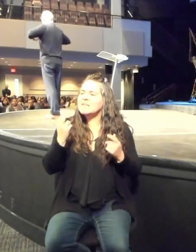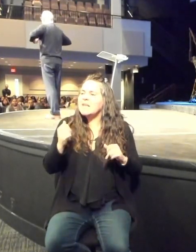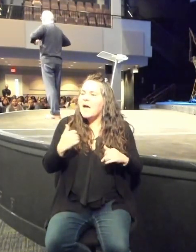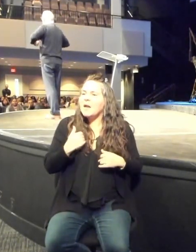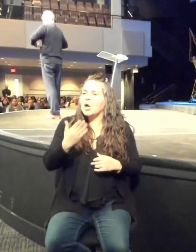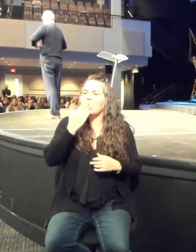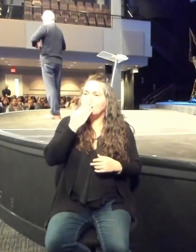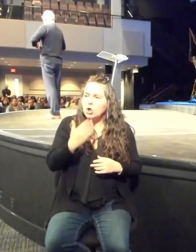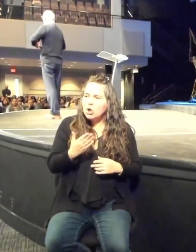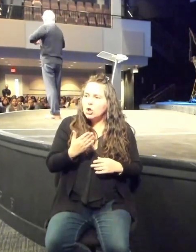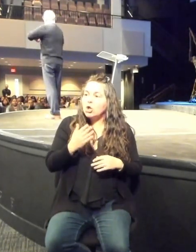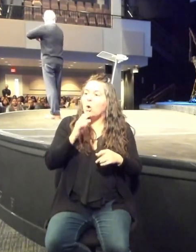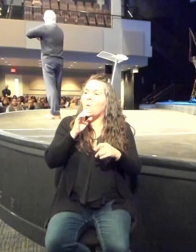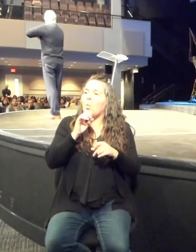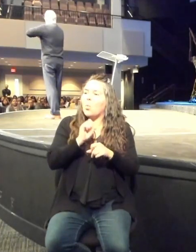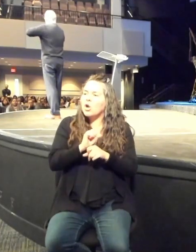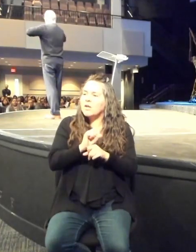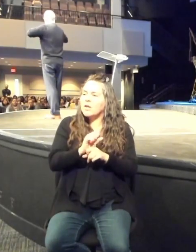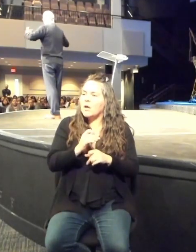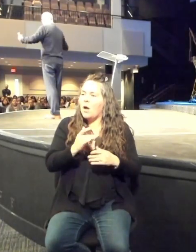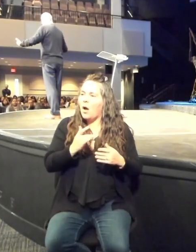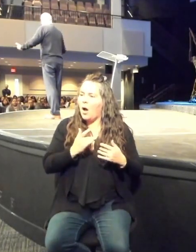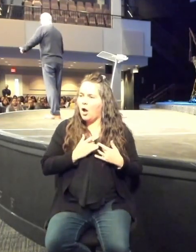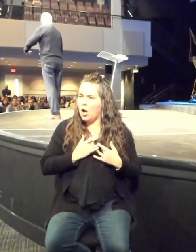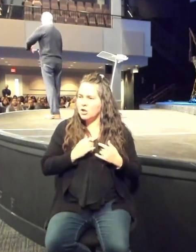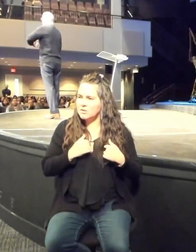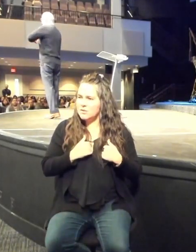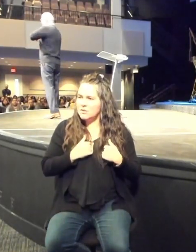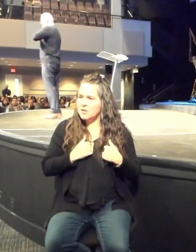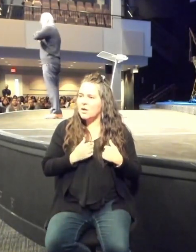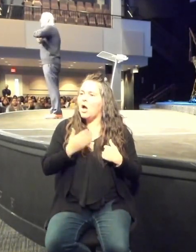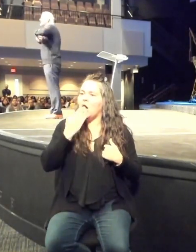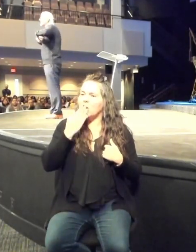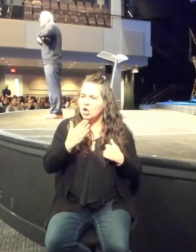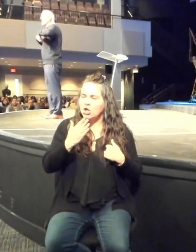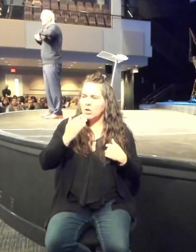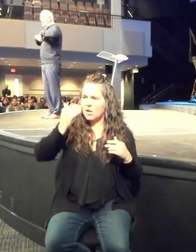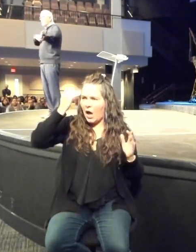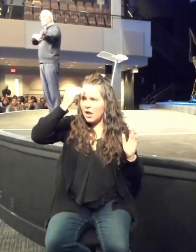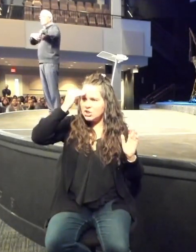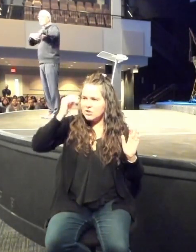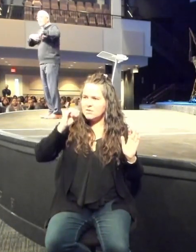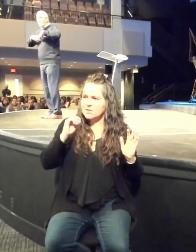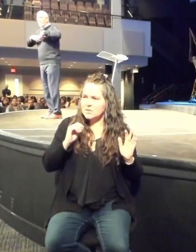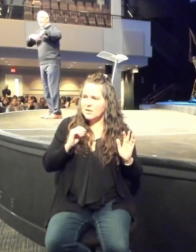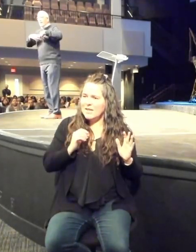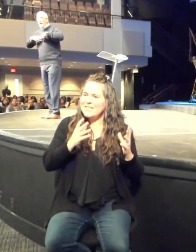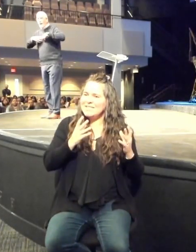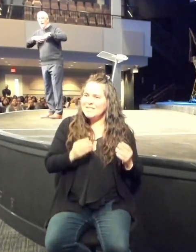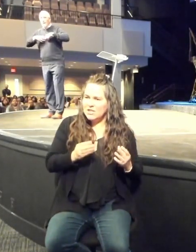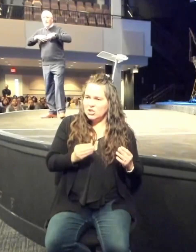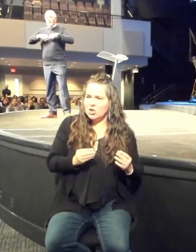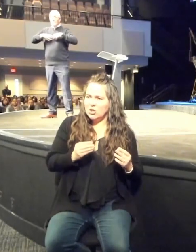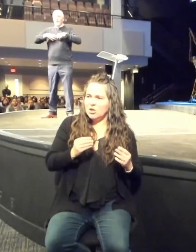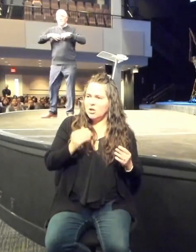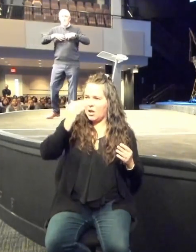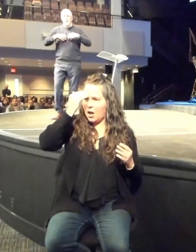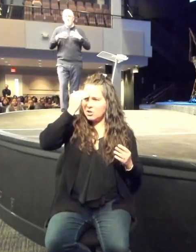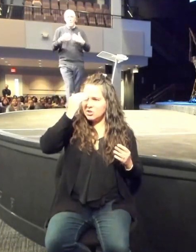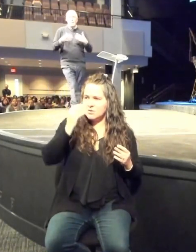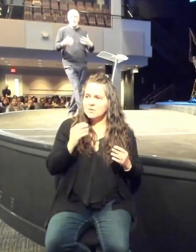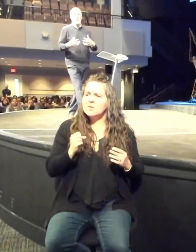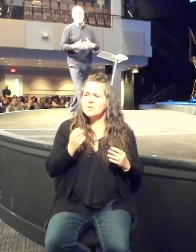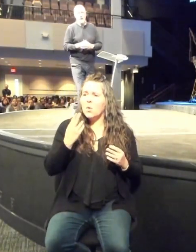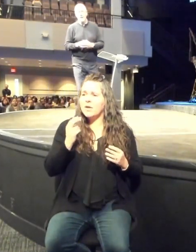working heart, a good working conscience. He had a tender conscience before God. And so